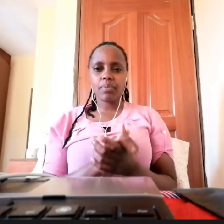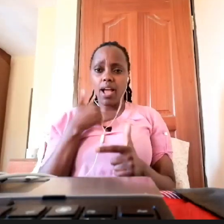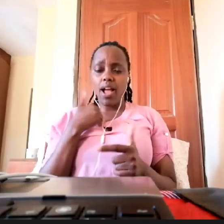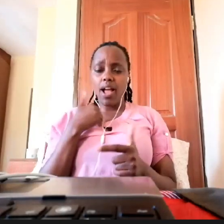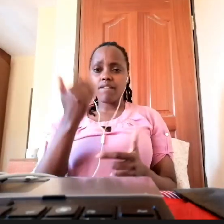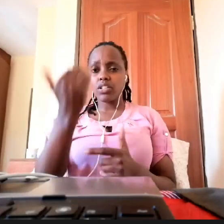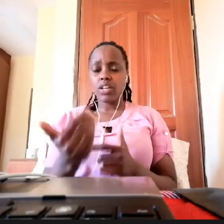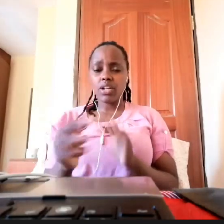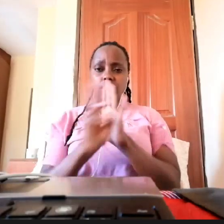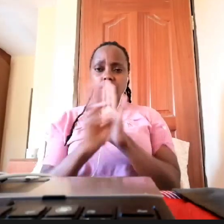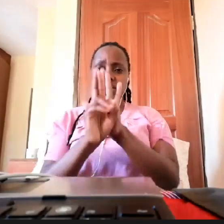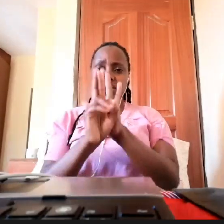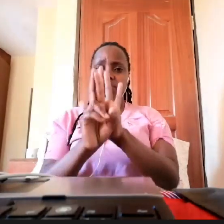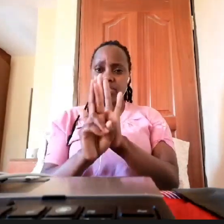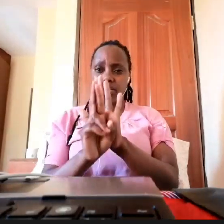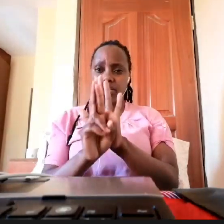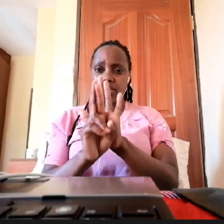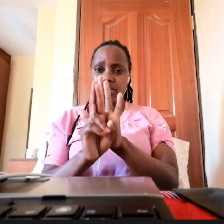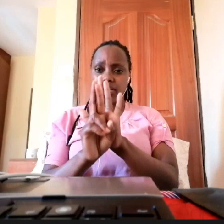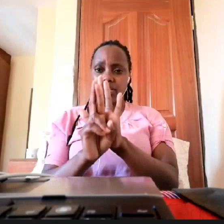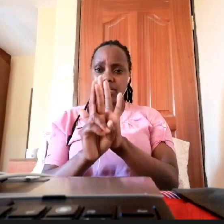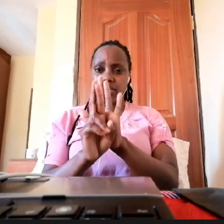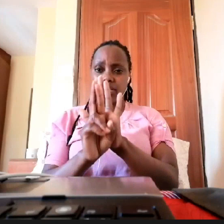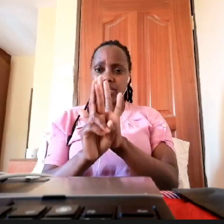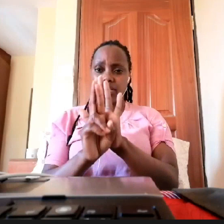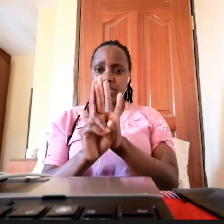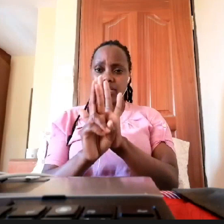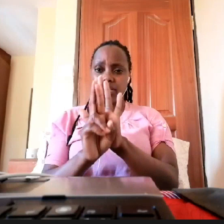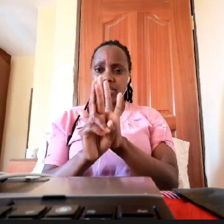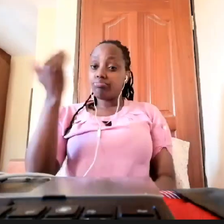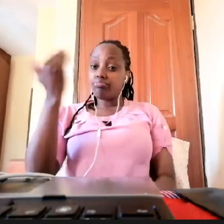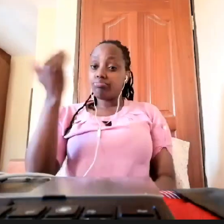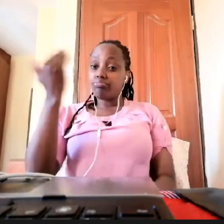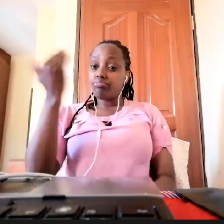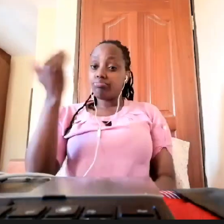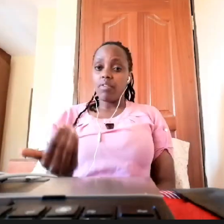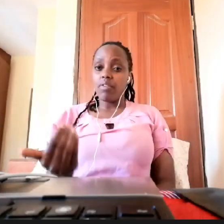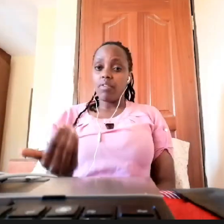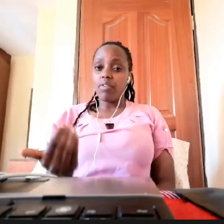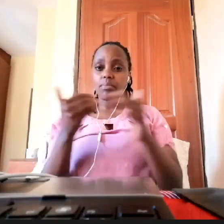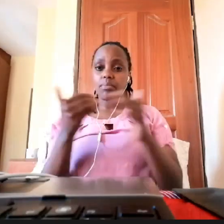child representative present the children's report at the pre-session.